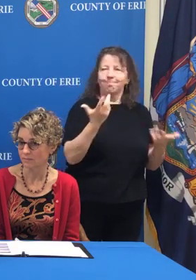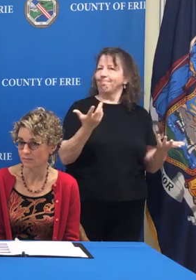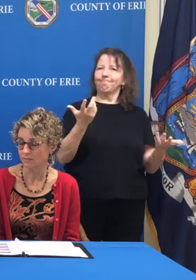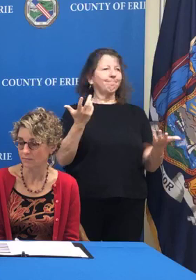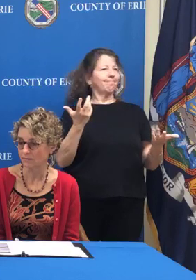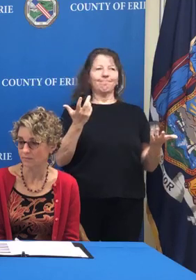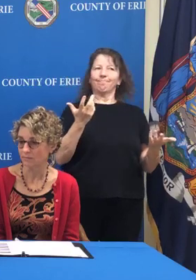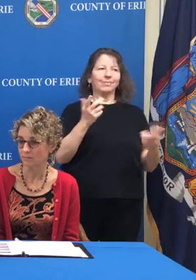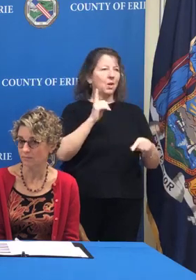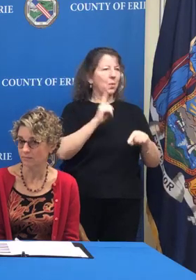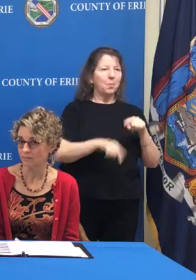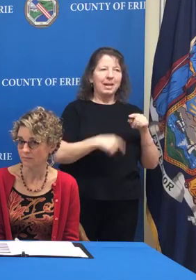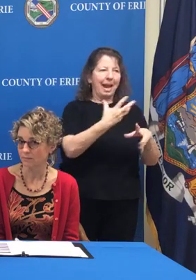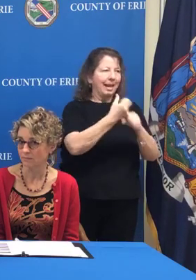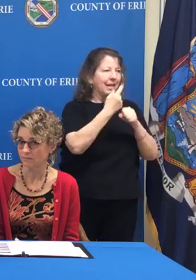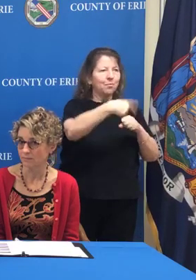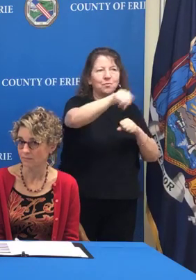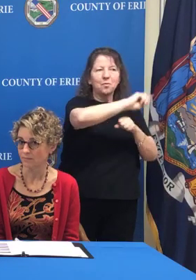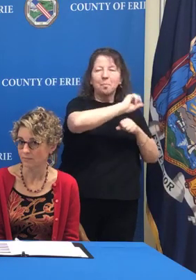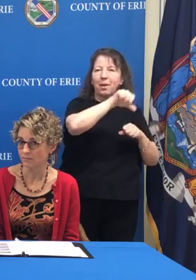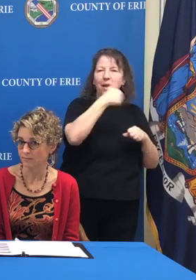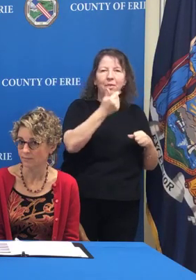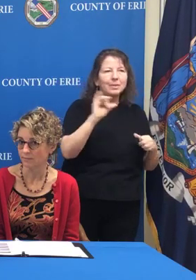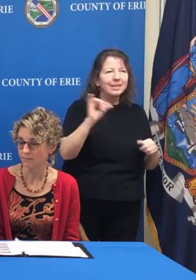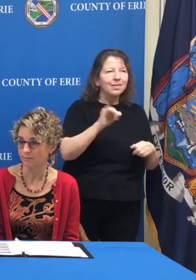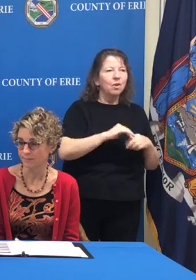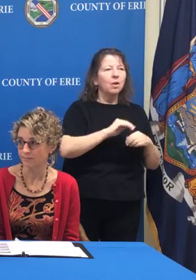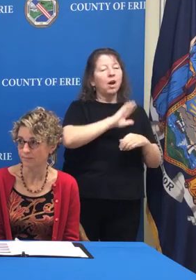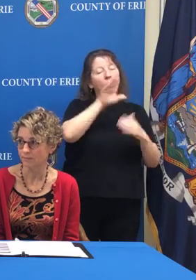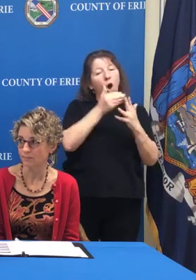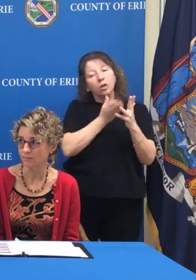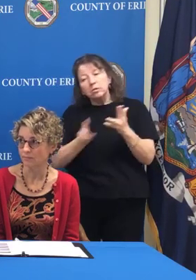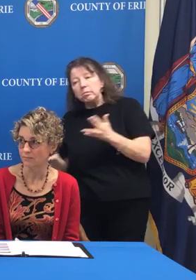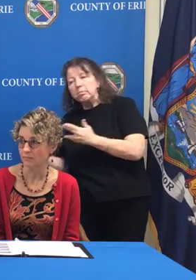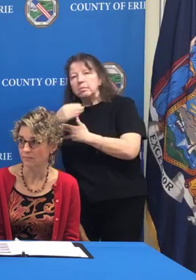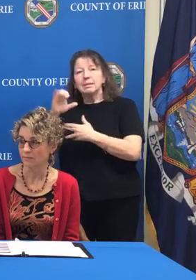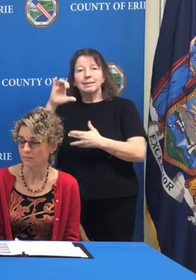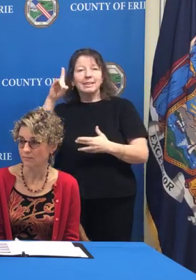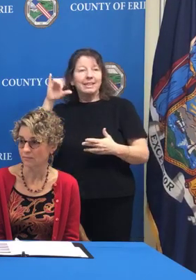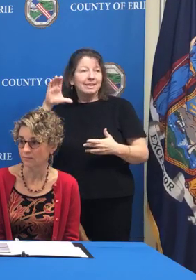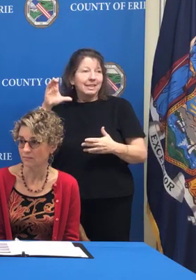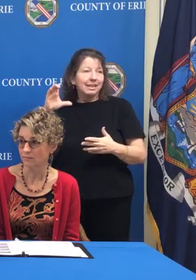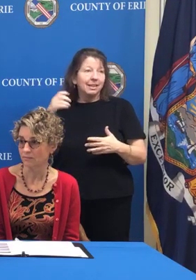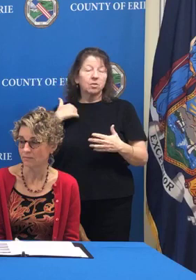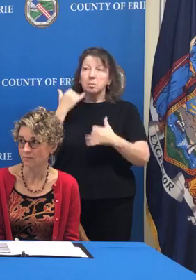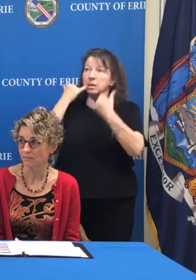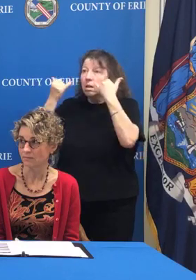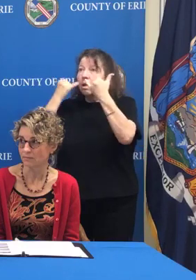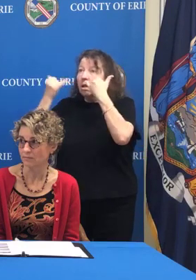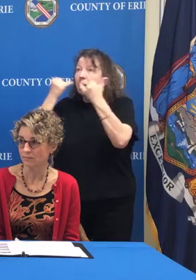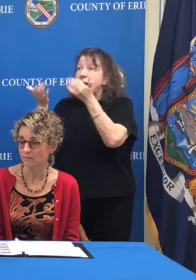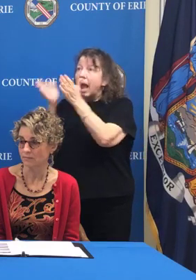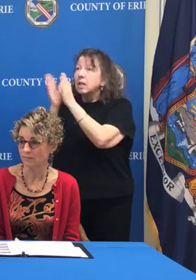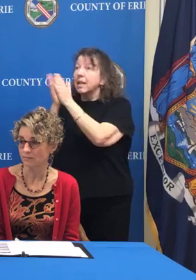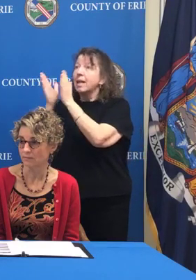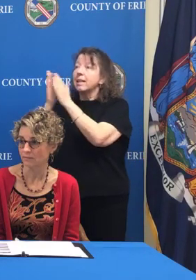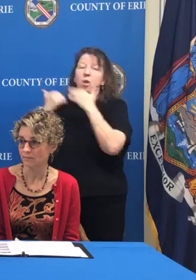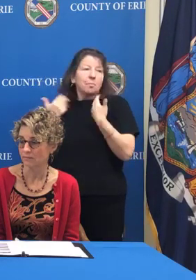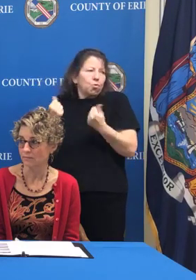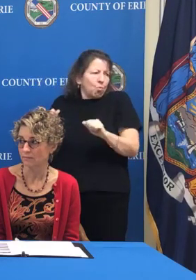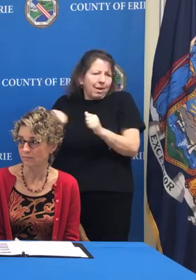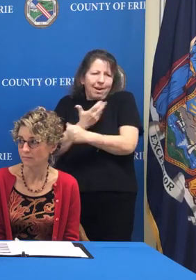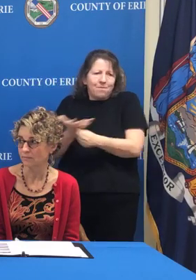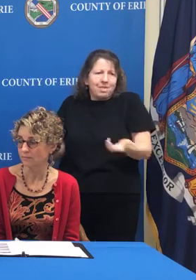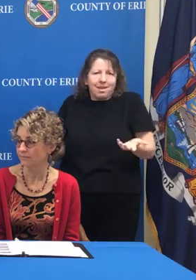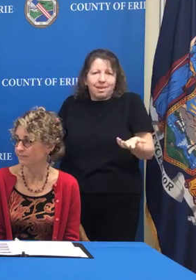them except to the CDC. We're working the phones. I'm doing everything I can to get more. But right now, when it comes